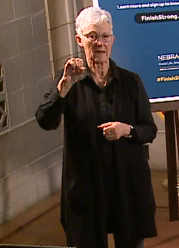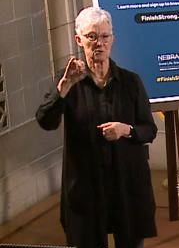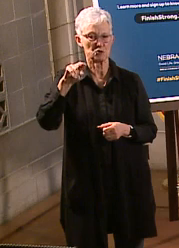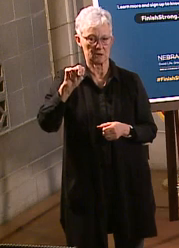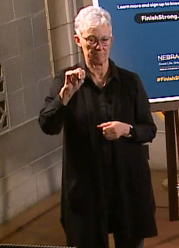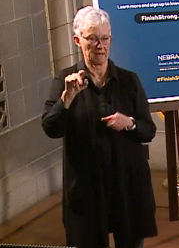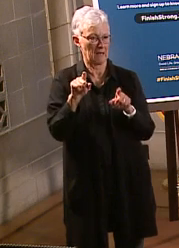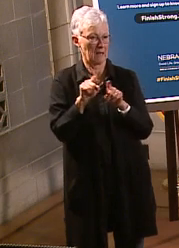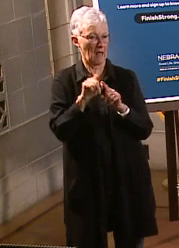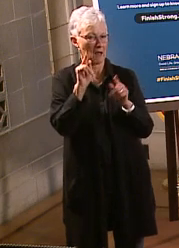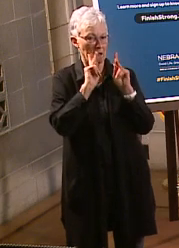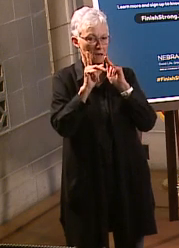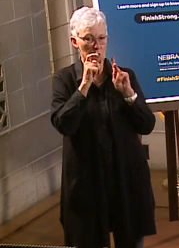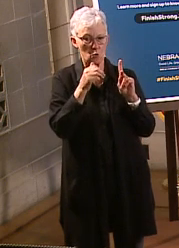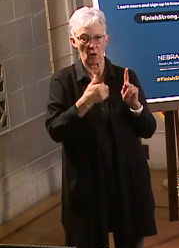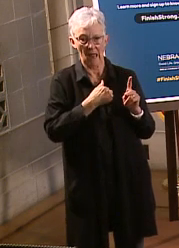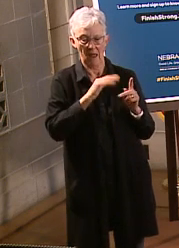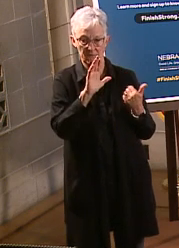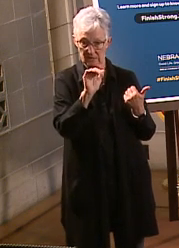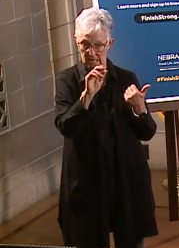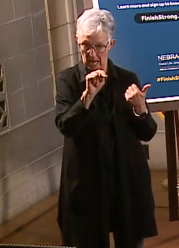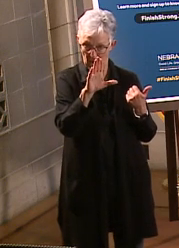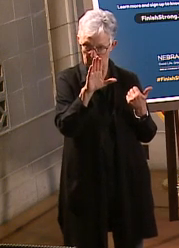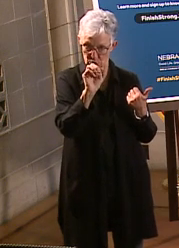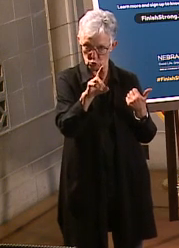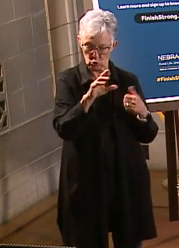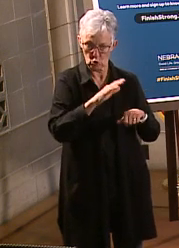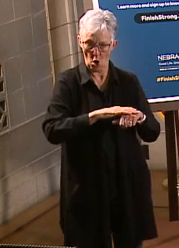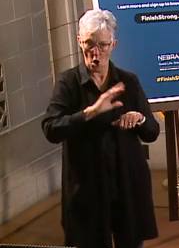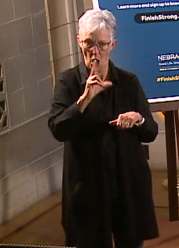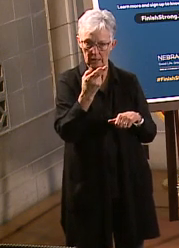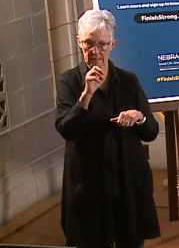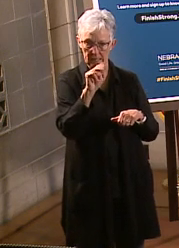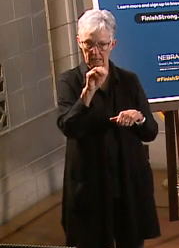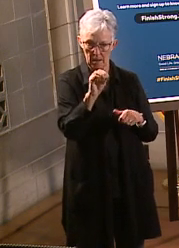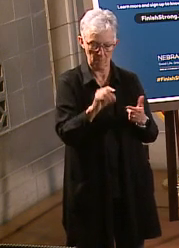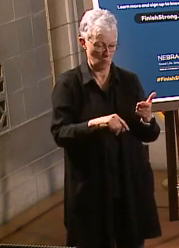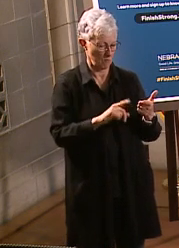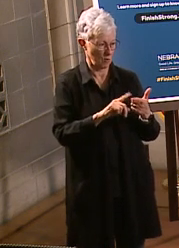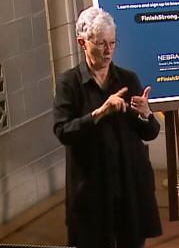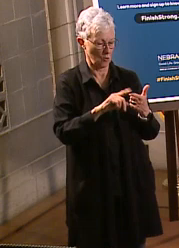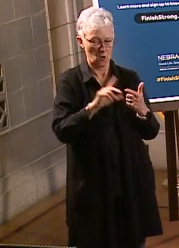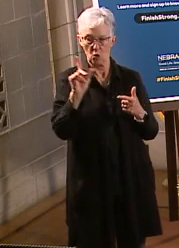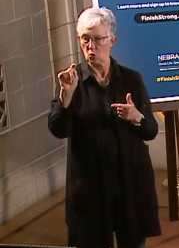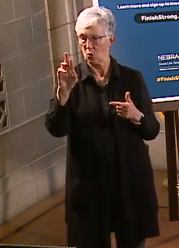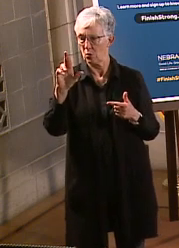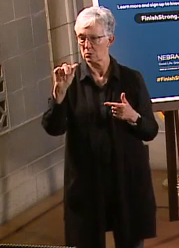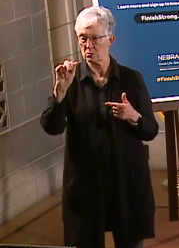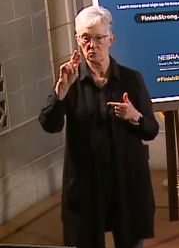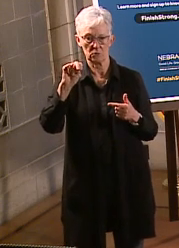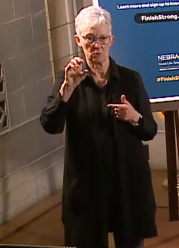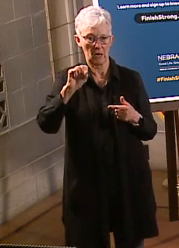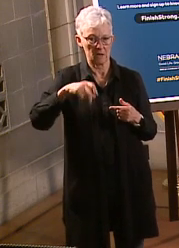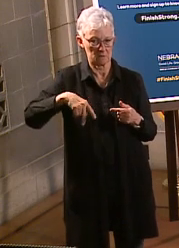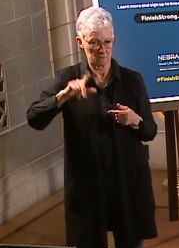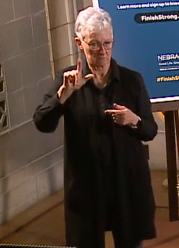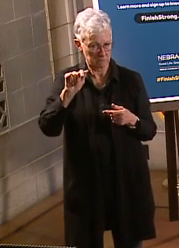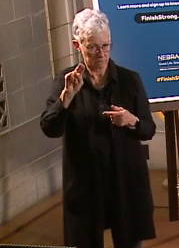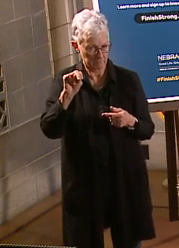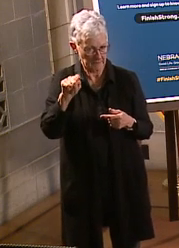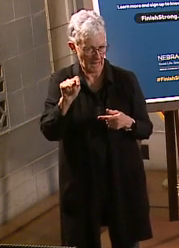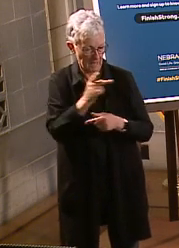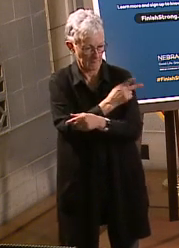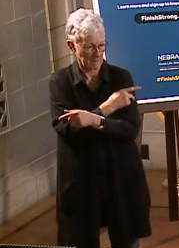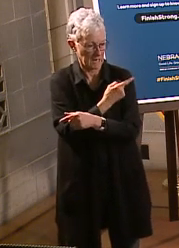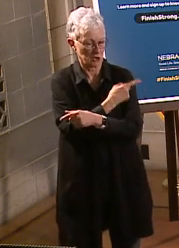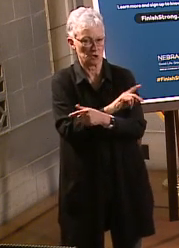on chemotherapy or on medications for immunosuppression, such as transplant patients. Then another group would be patients that are